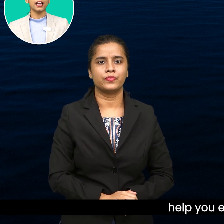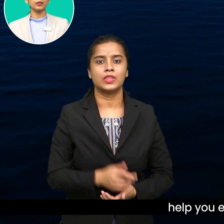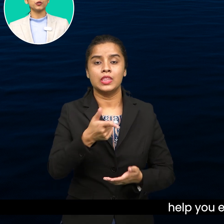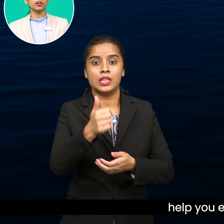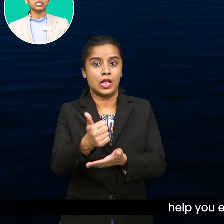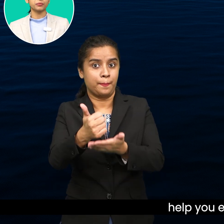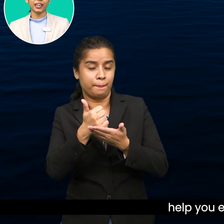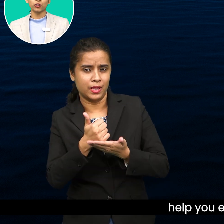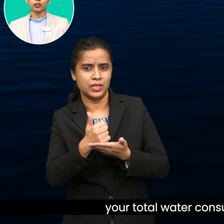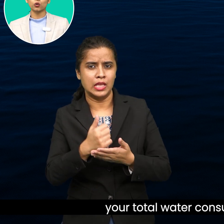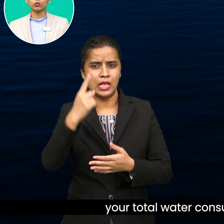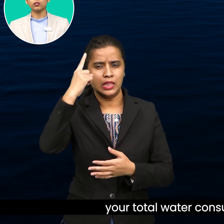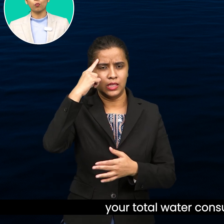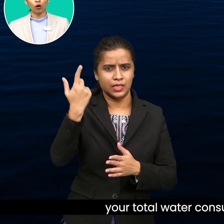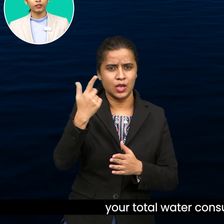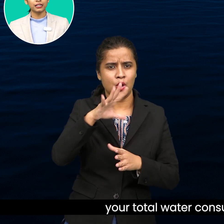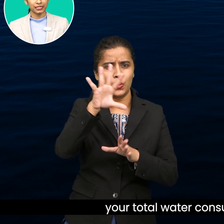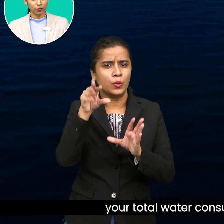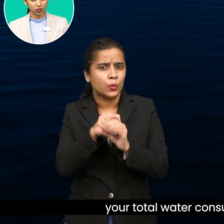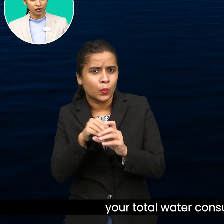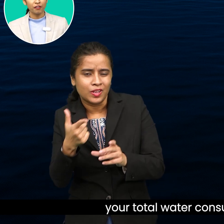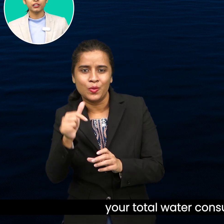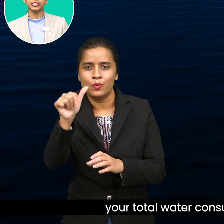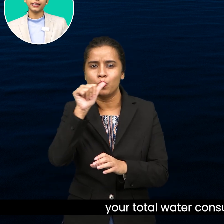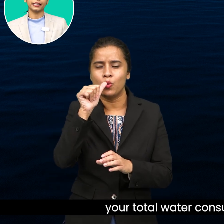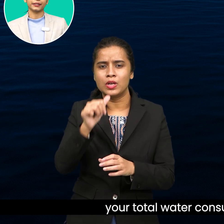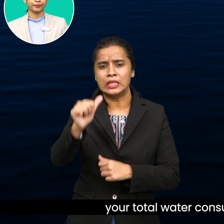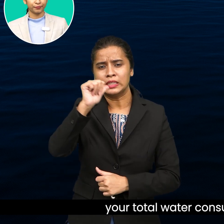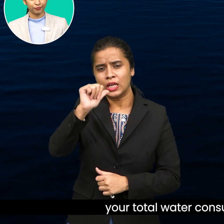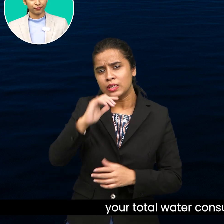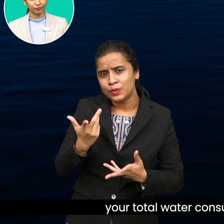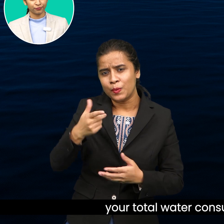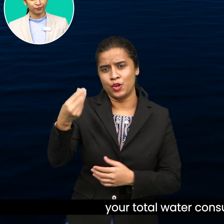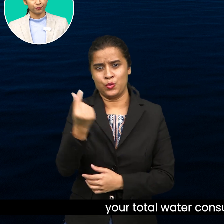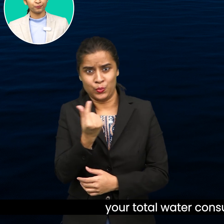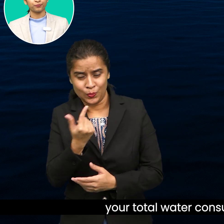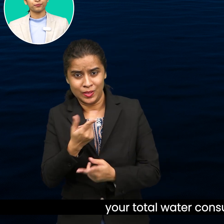This will help you estimate your total water consumption for the day.